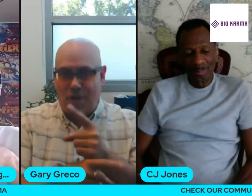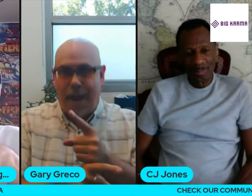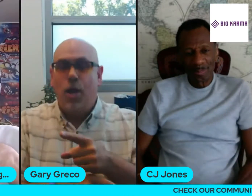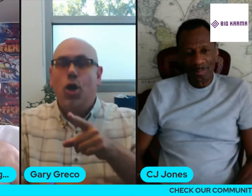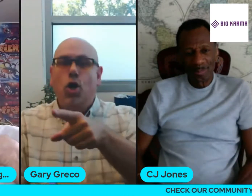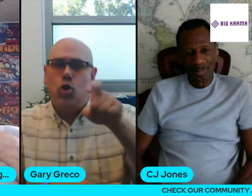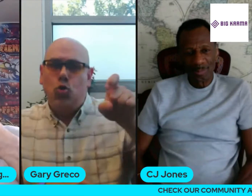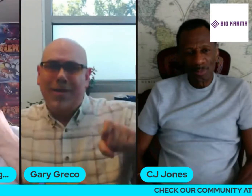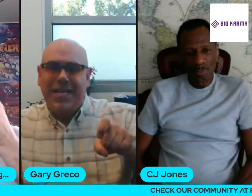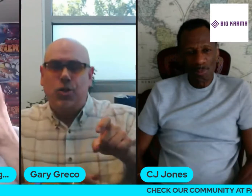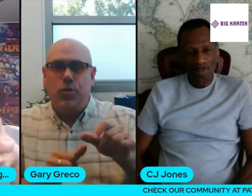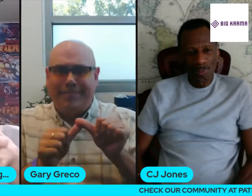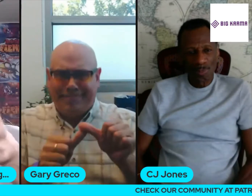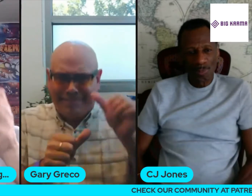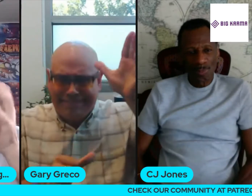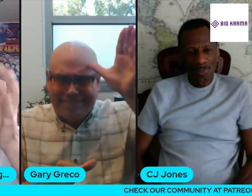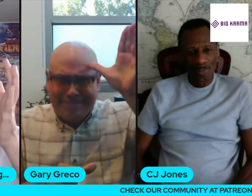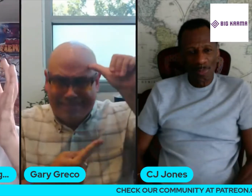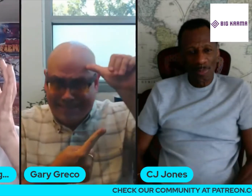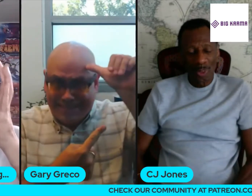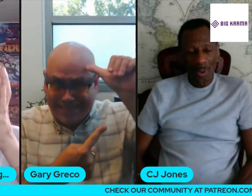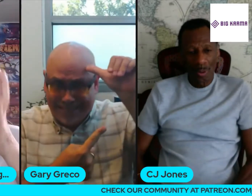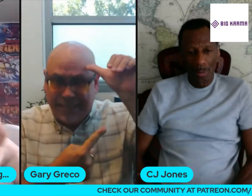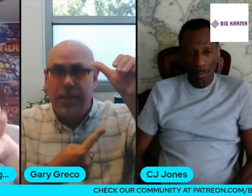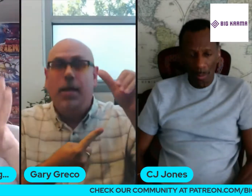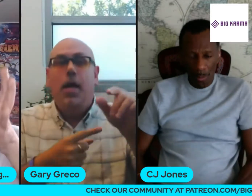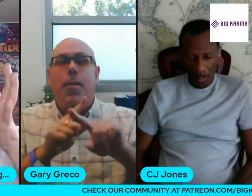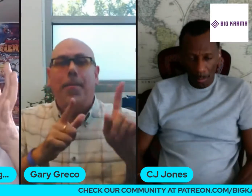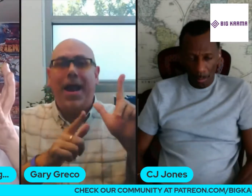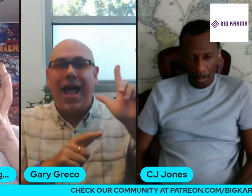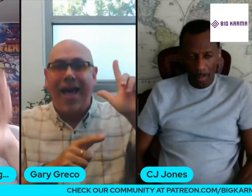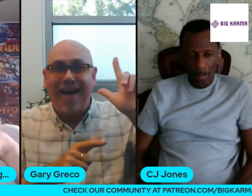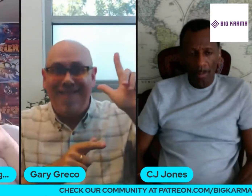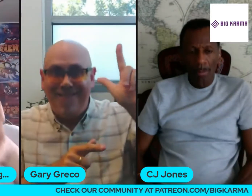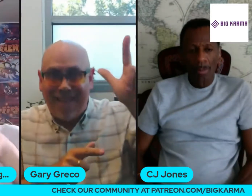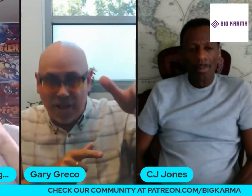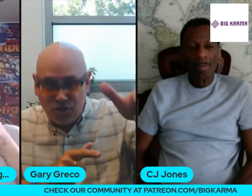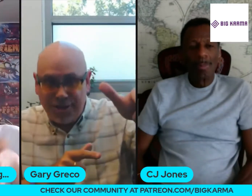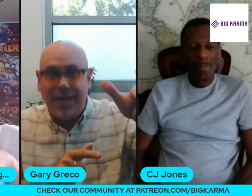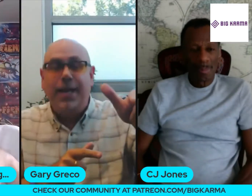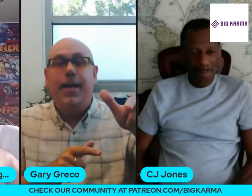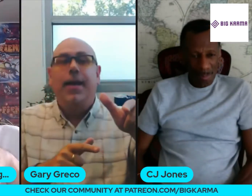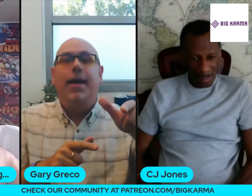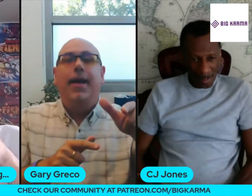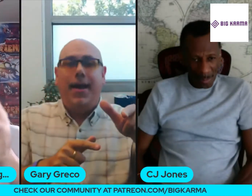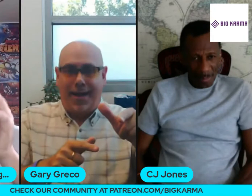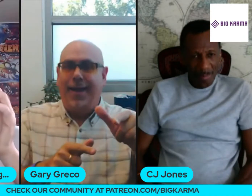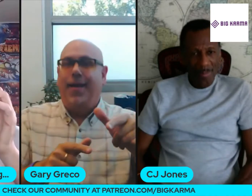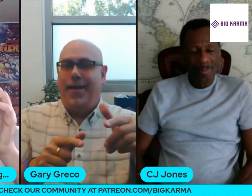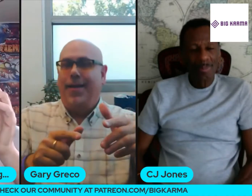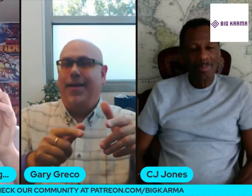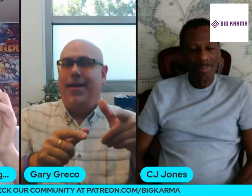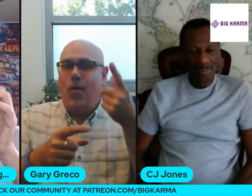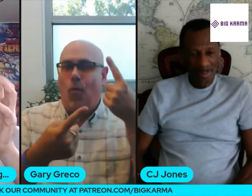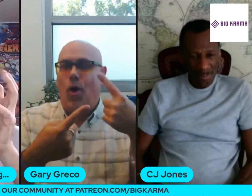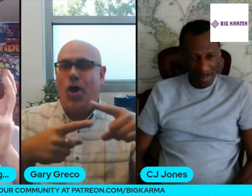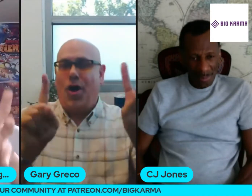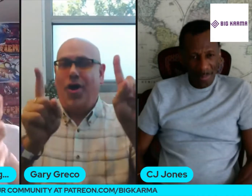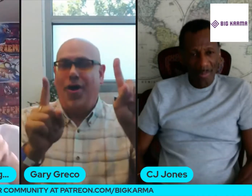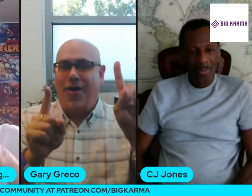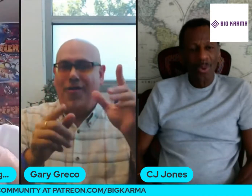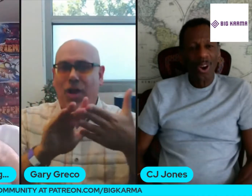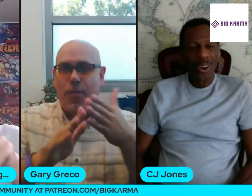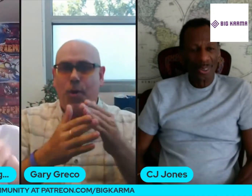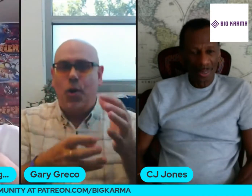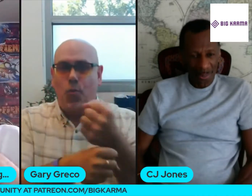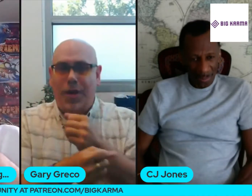resilient, but eventually it's important that the community gets paid. Because I'm sure